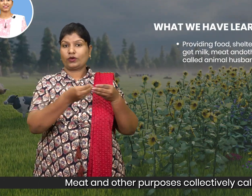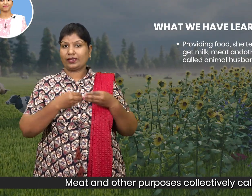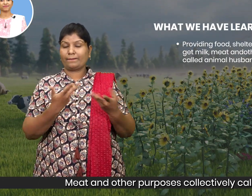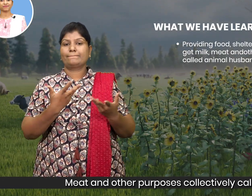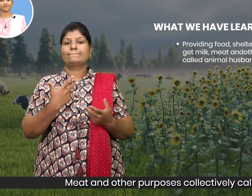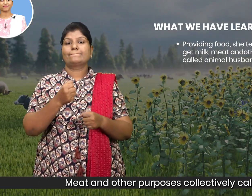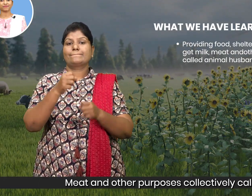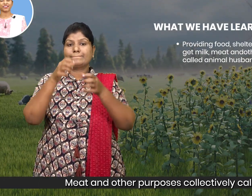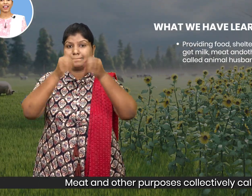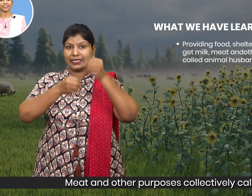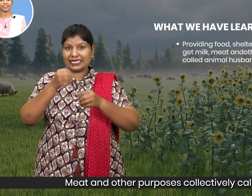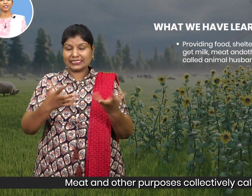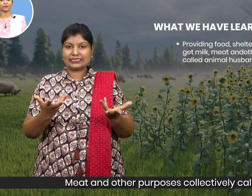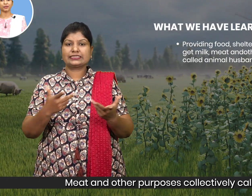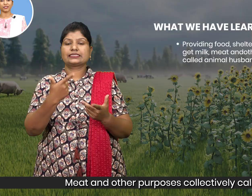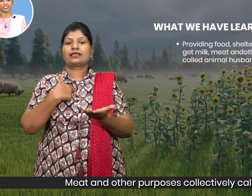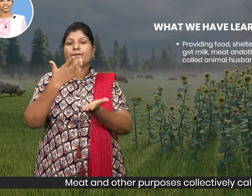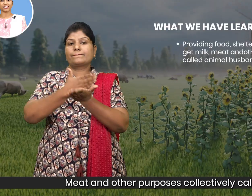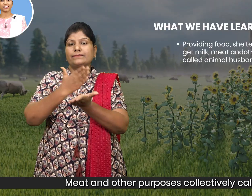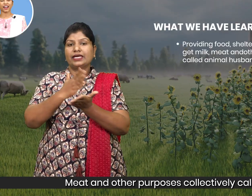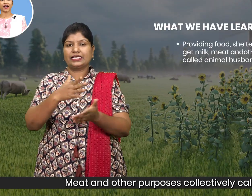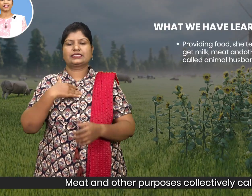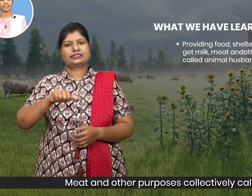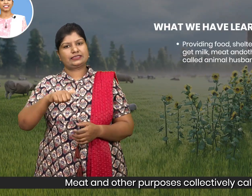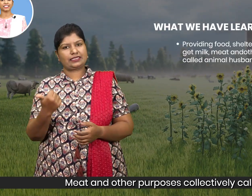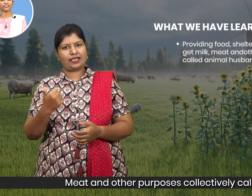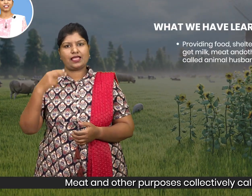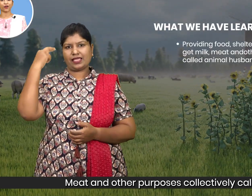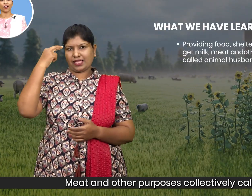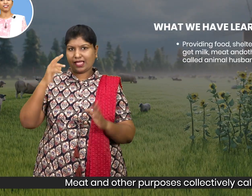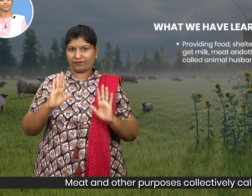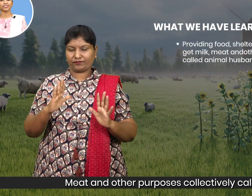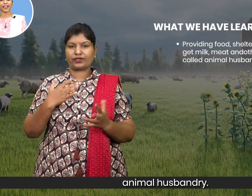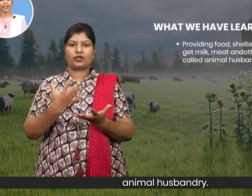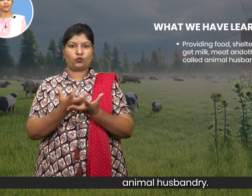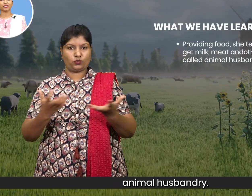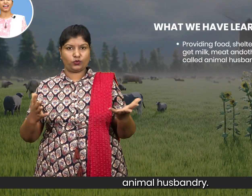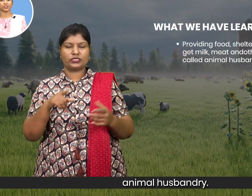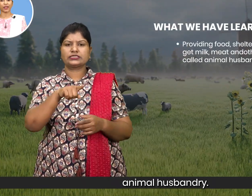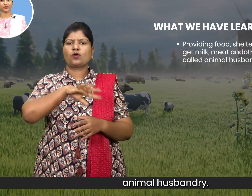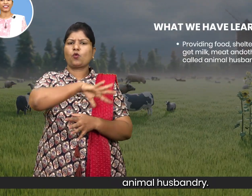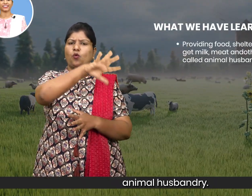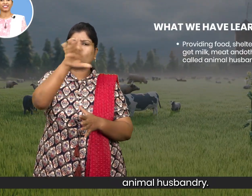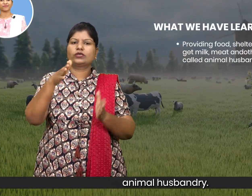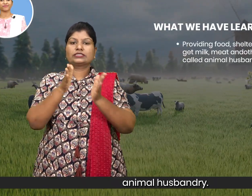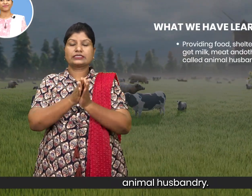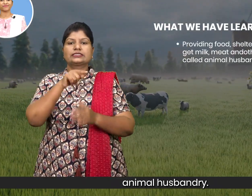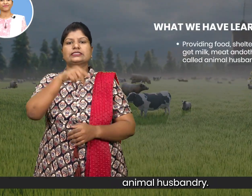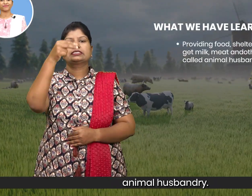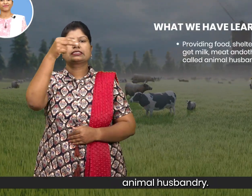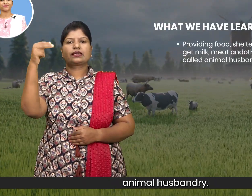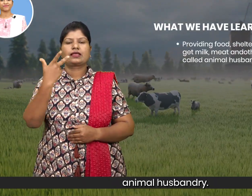meat, and other purposes are collectively called animal husbandry.